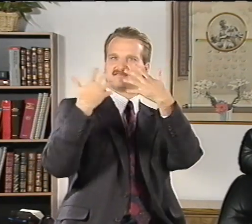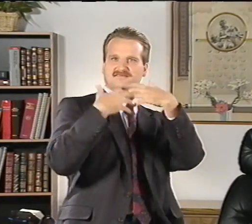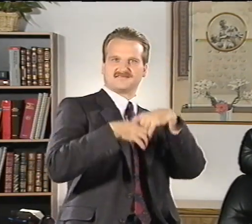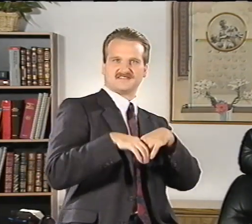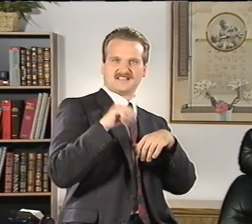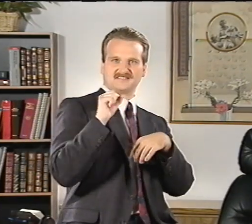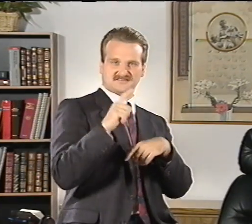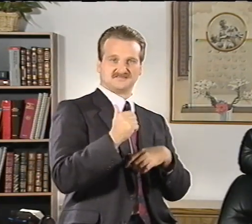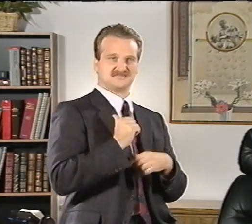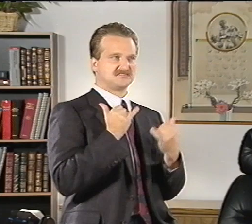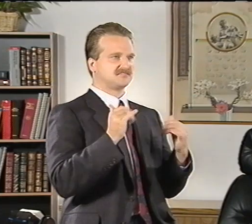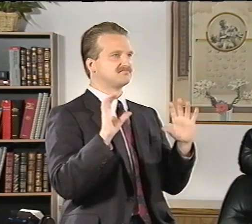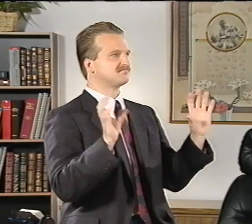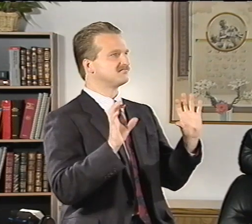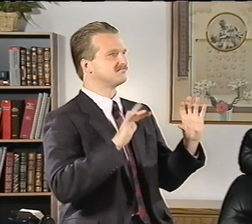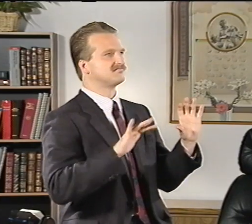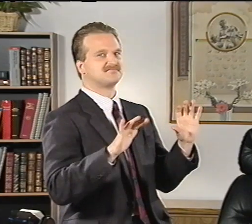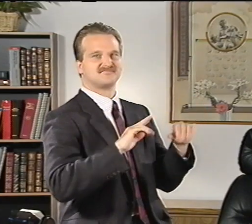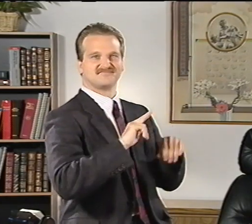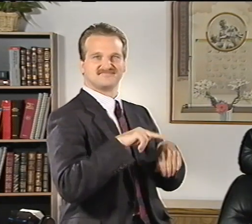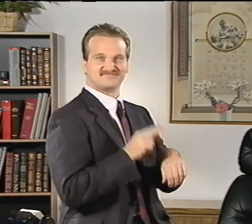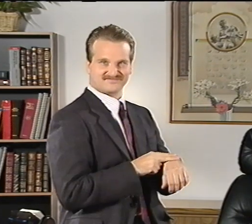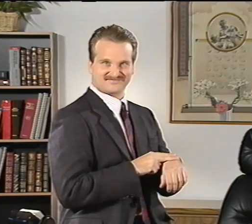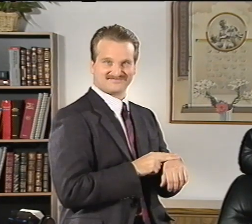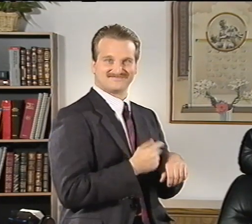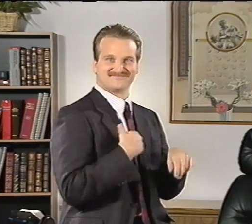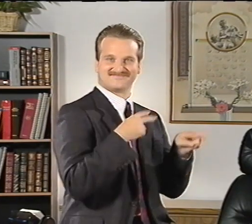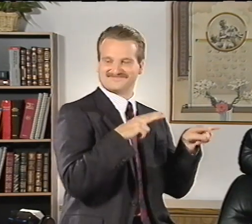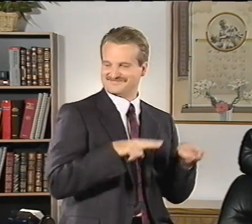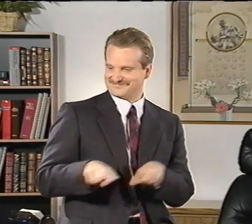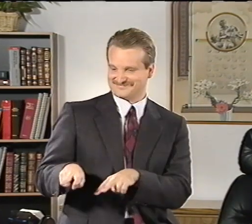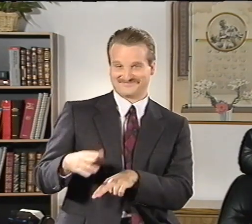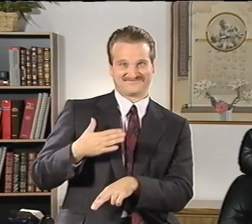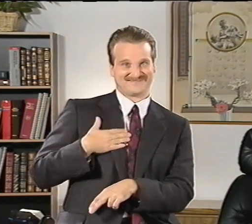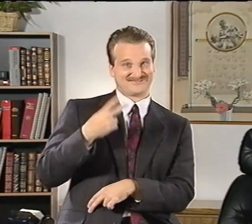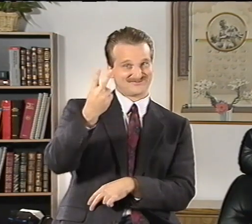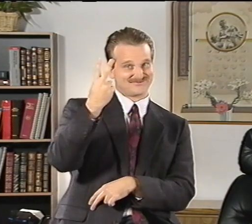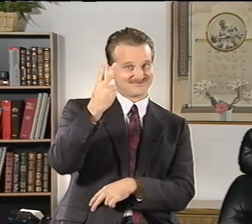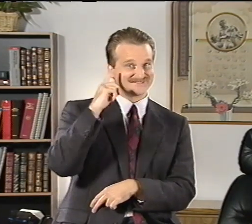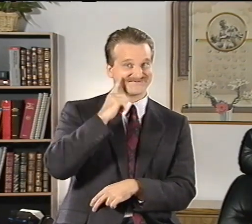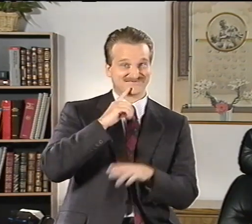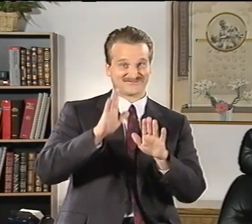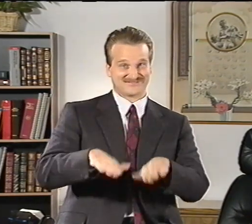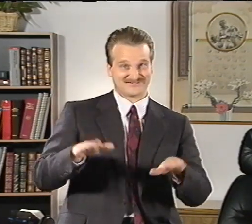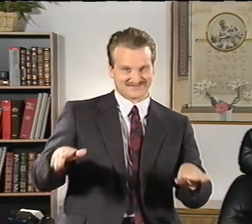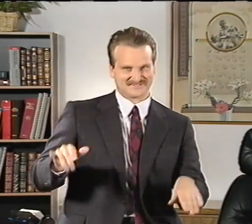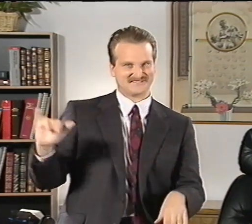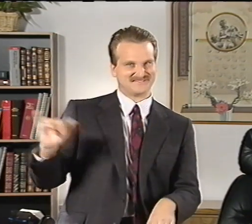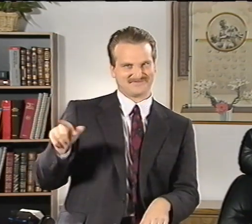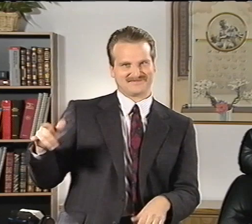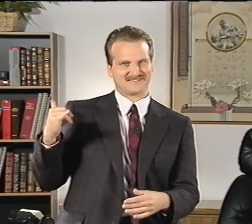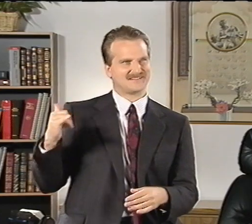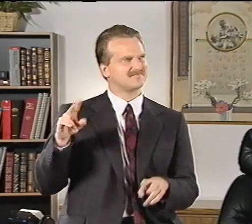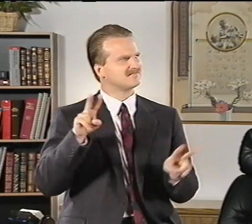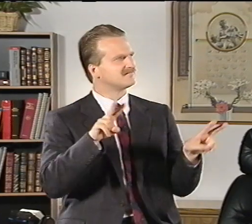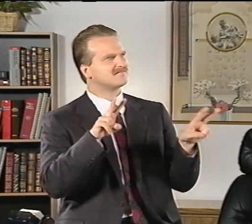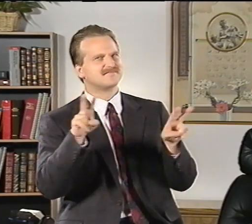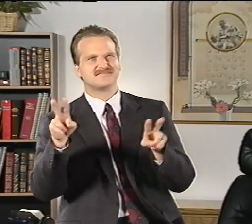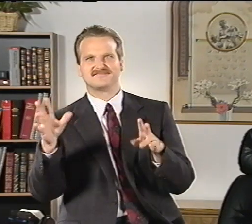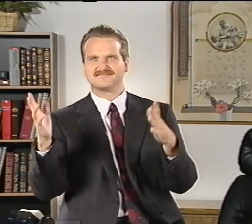growing up, I saw words spelled in everyday conversations, and so I learned to use fingerspelling naturally, and I see my two deaf children